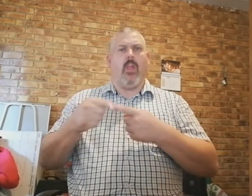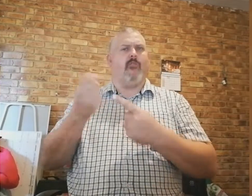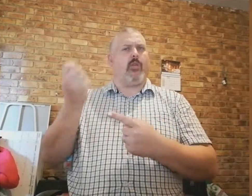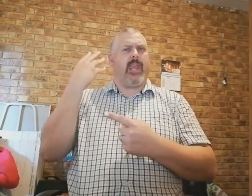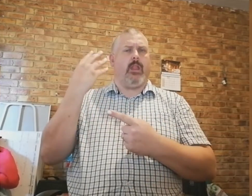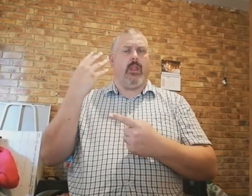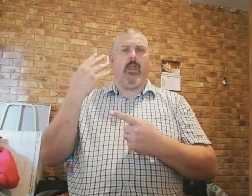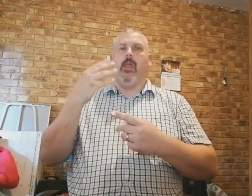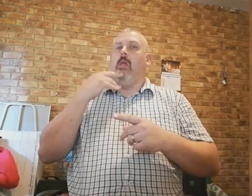forget,